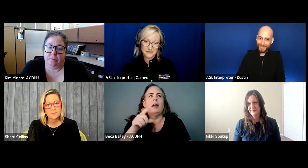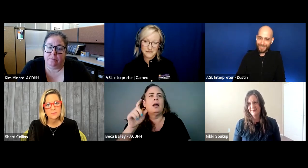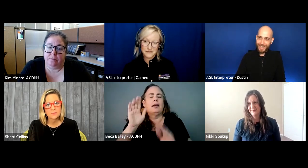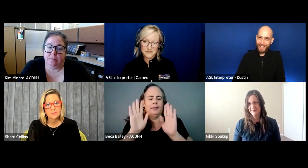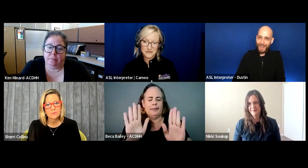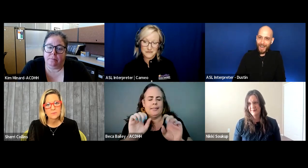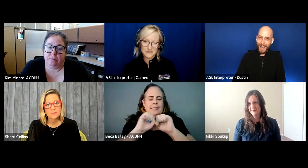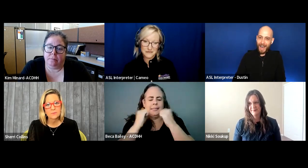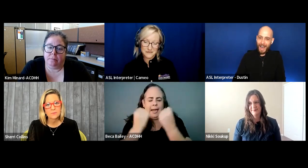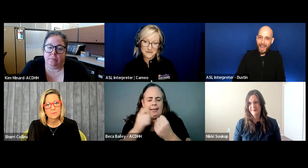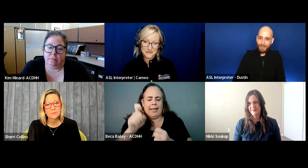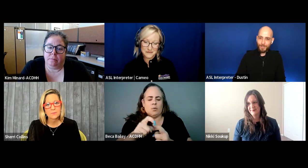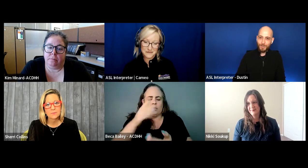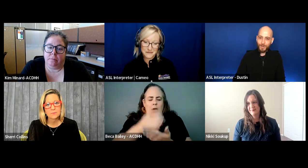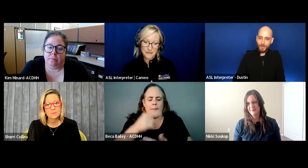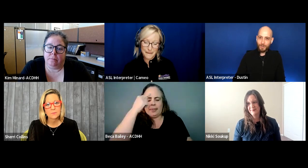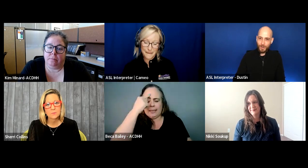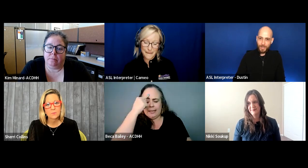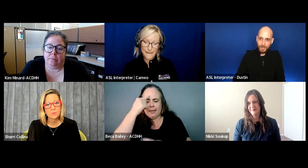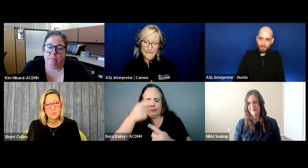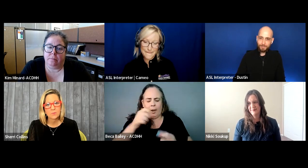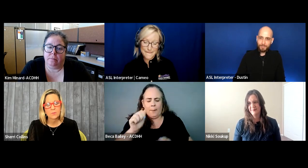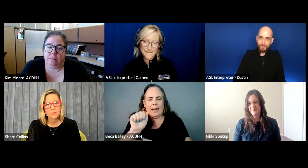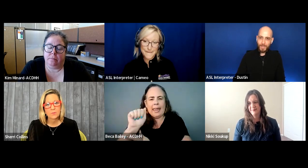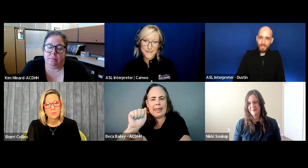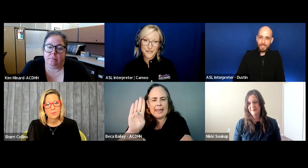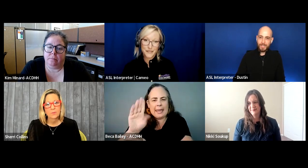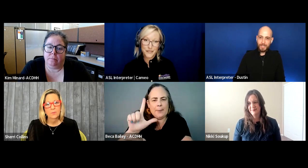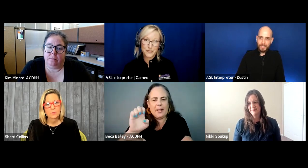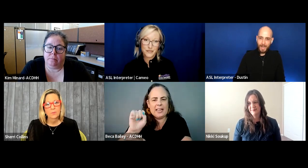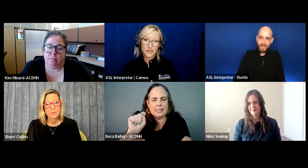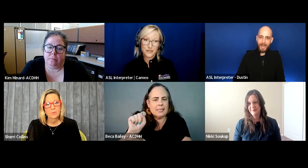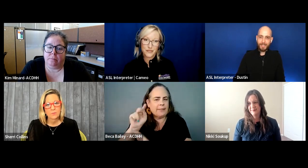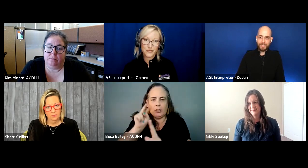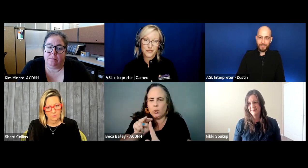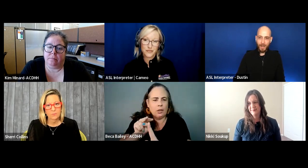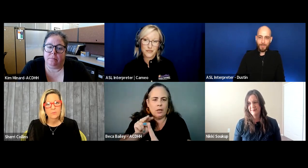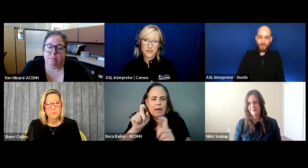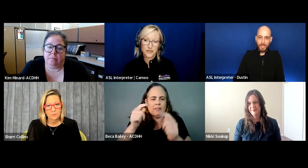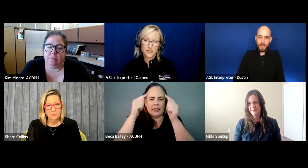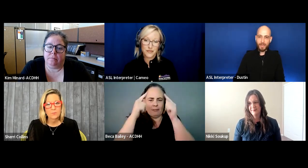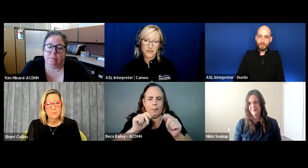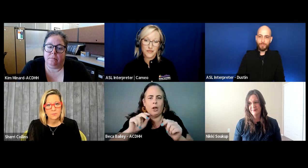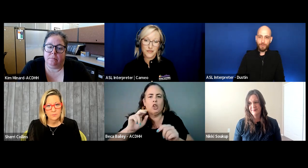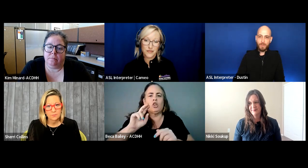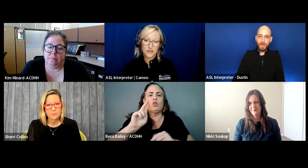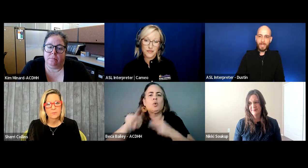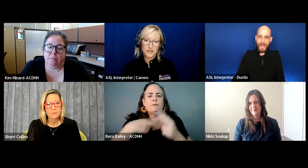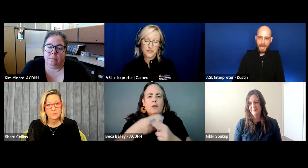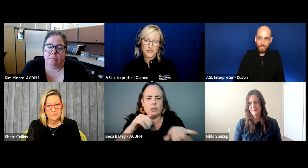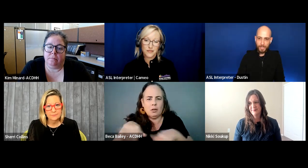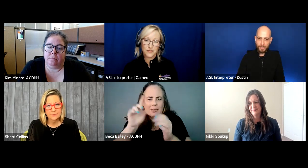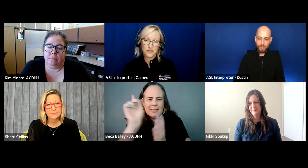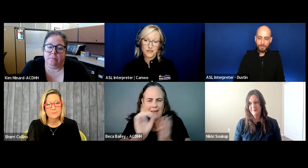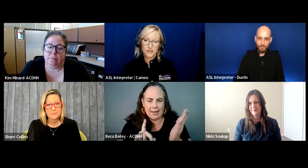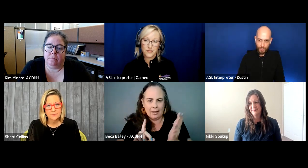different decades. I have to agree. Society has to stop thinking from